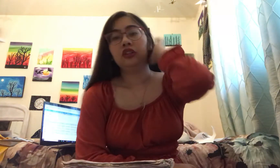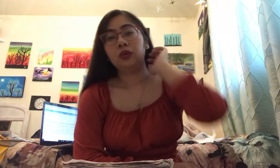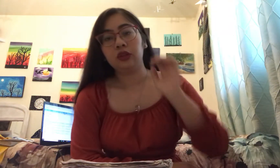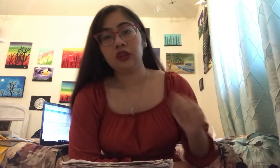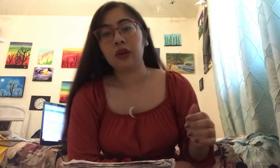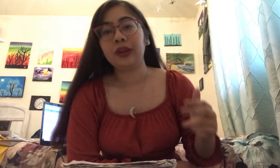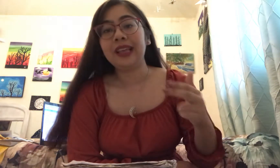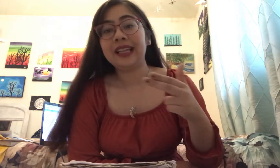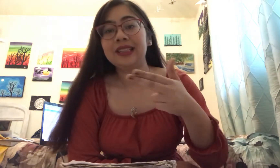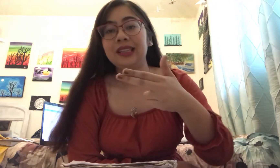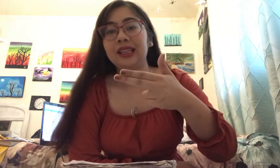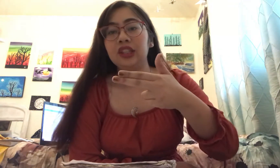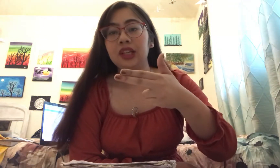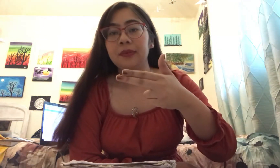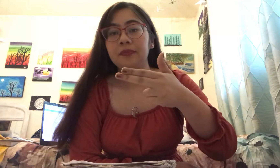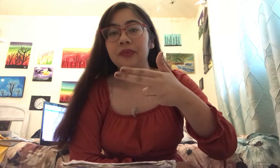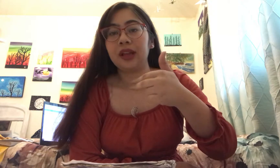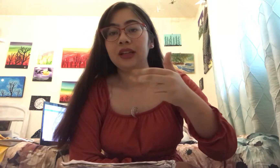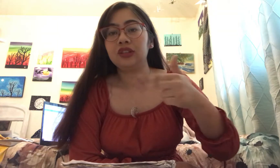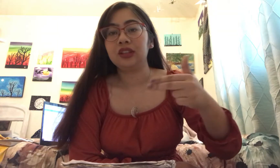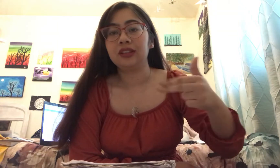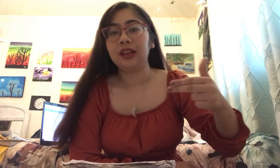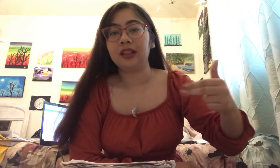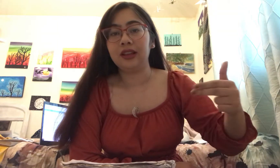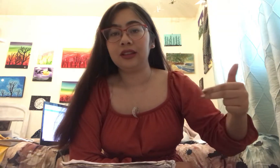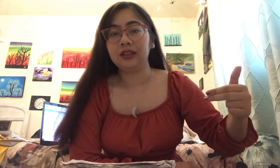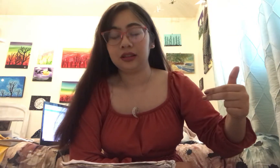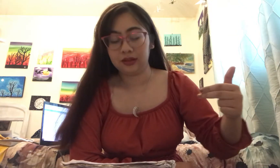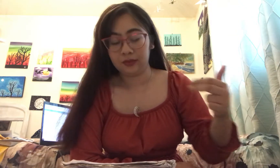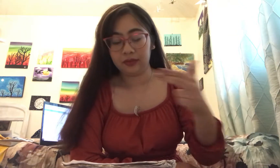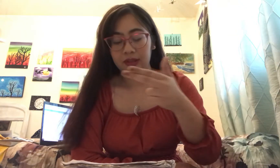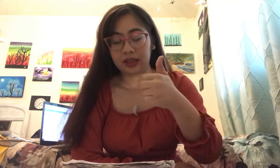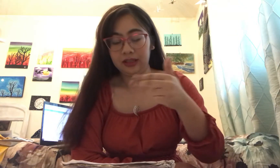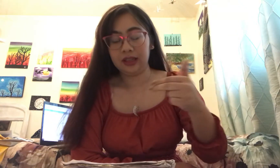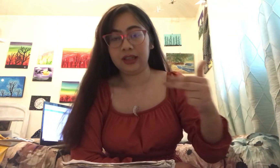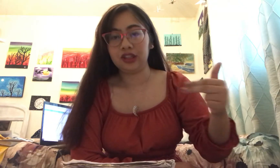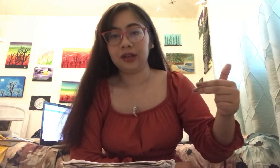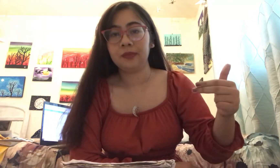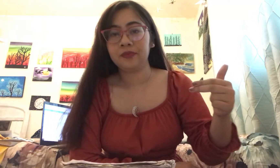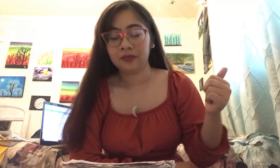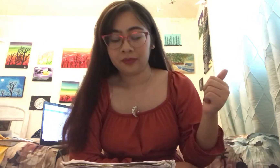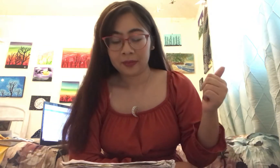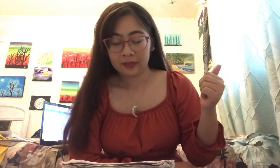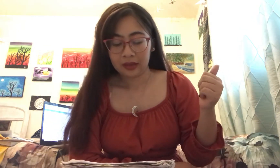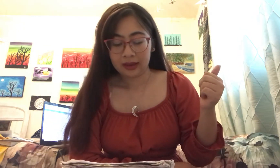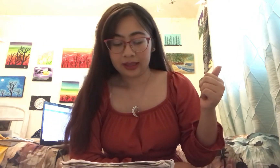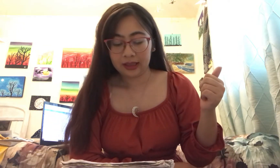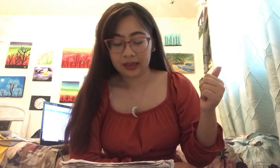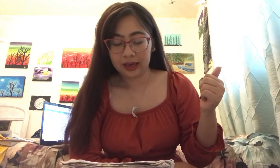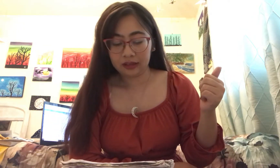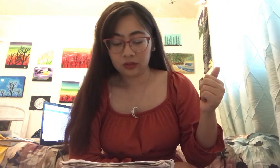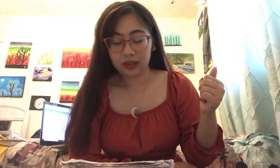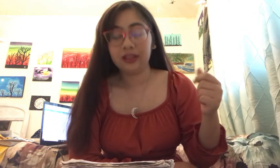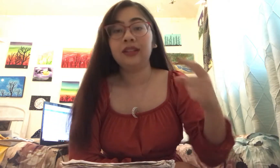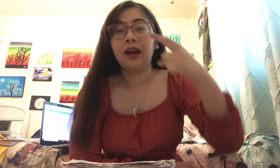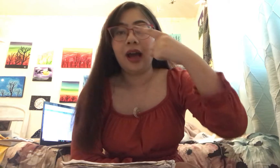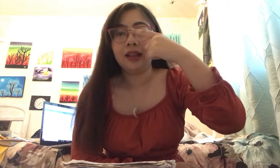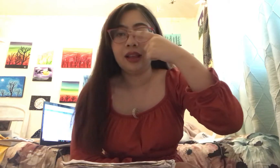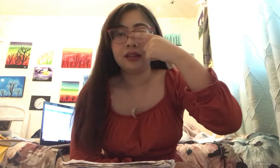we'll start with Indonesia, and it's just like this, Indonesia. And then the next one is Thailand, and you